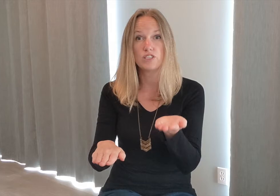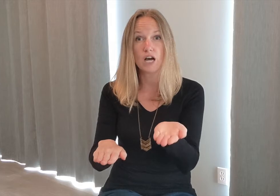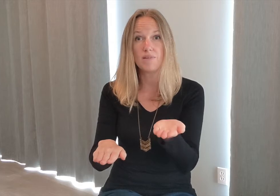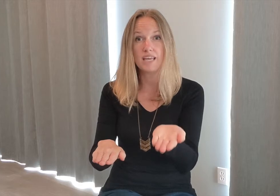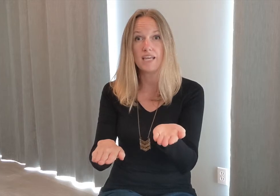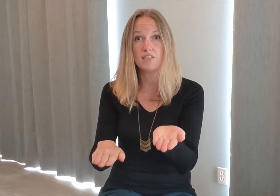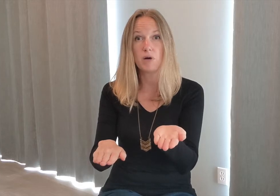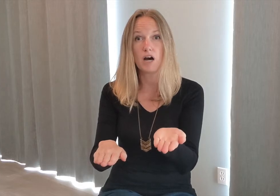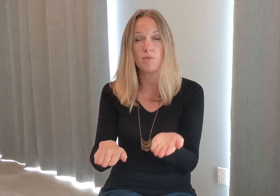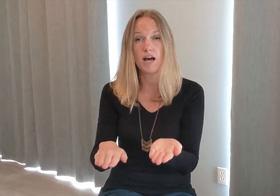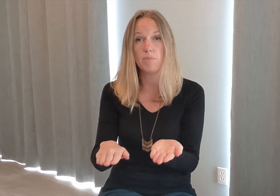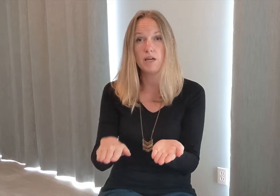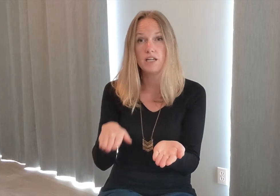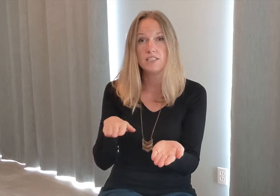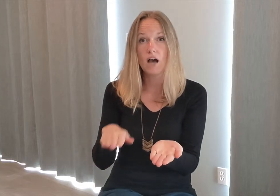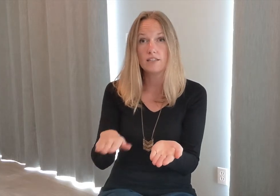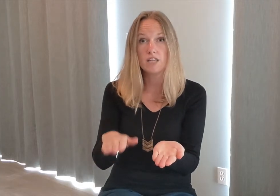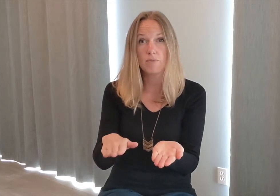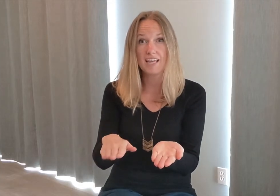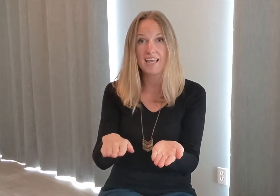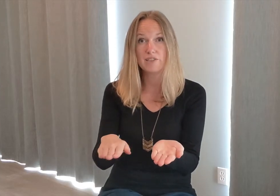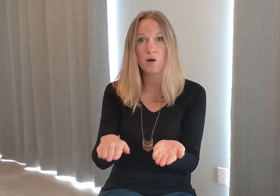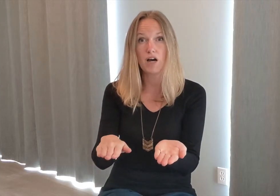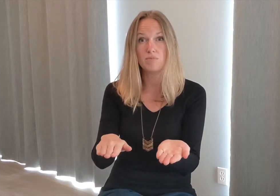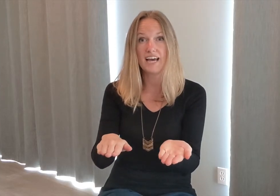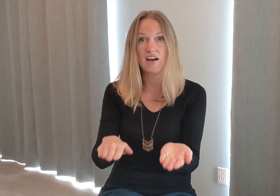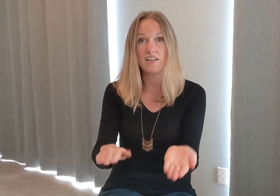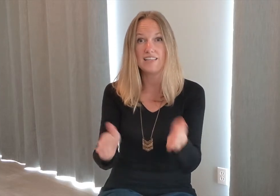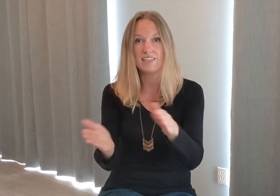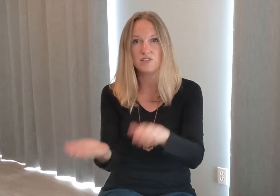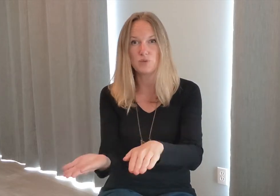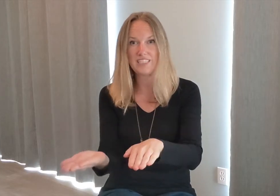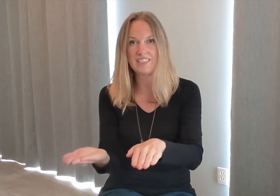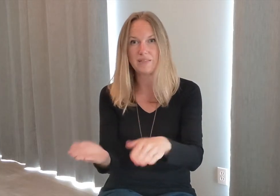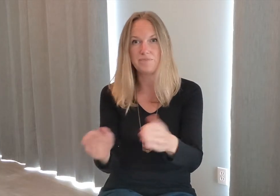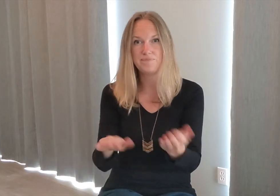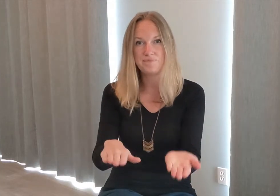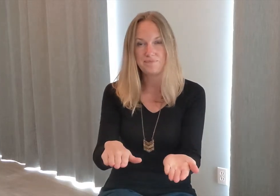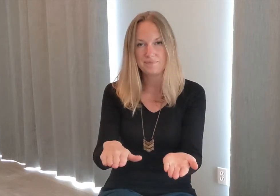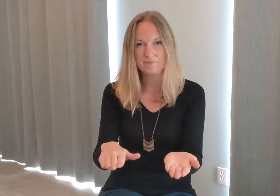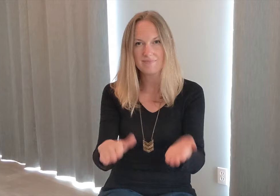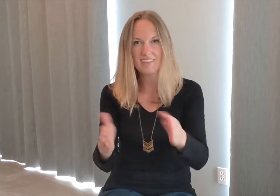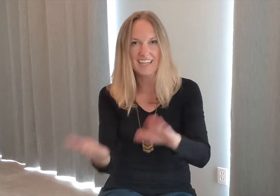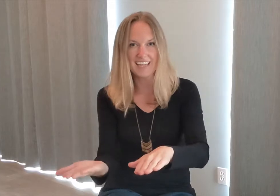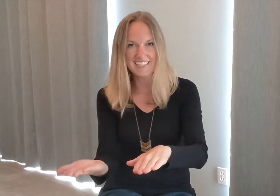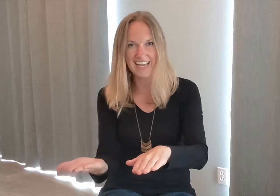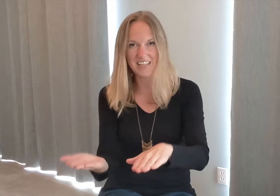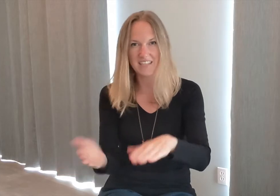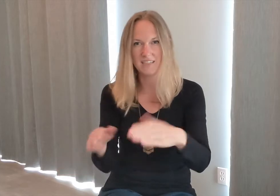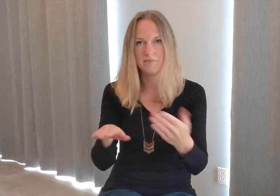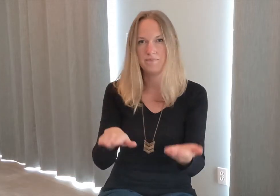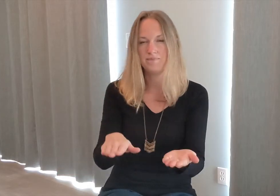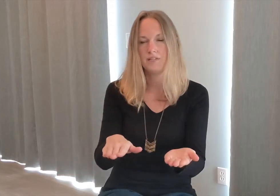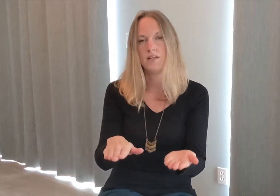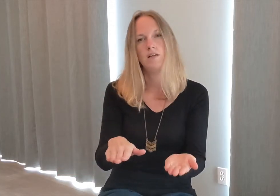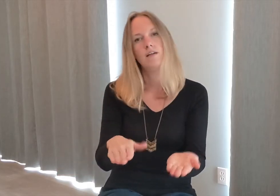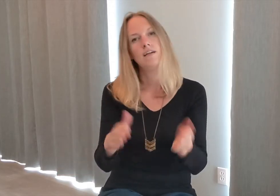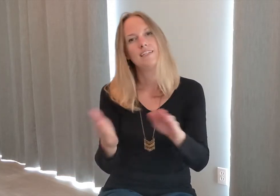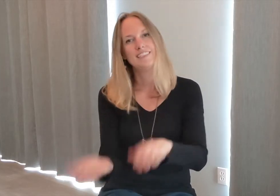dominant hand palm up, non-dominant hand palm down, and then you switch them. Okay, death.